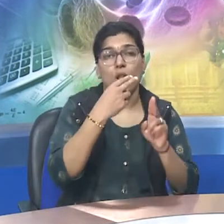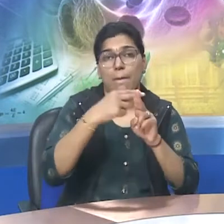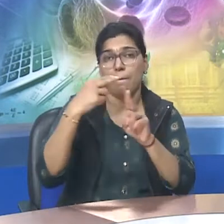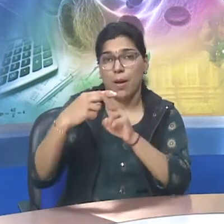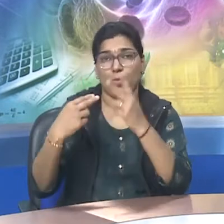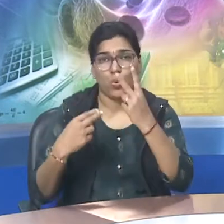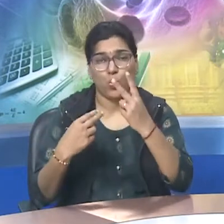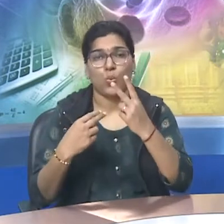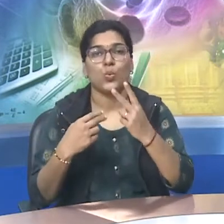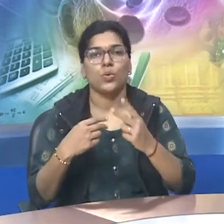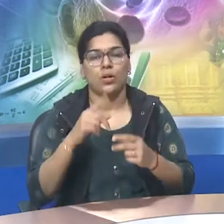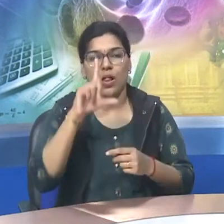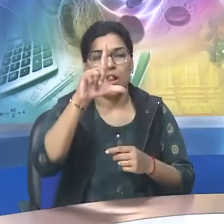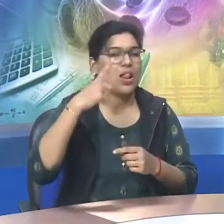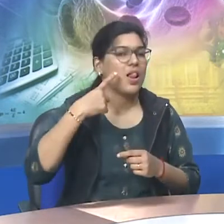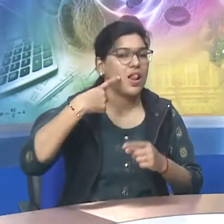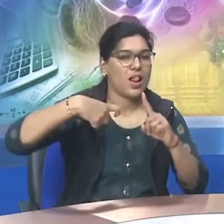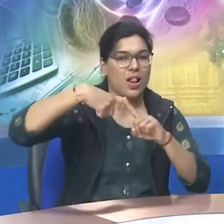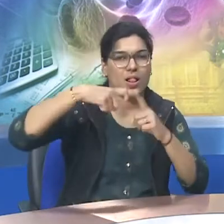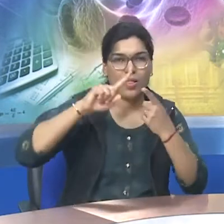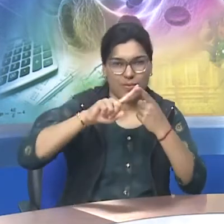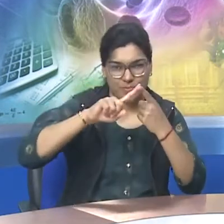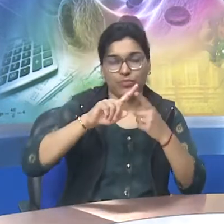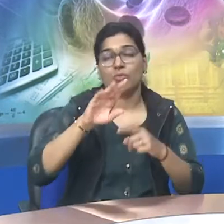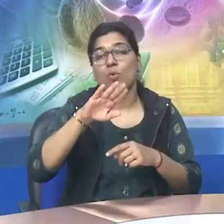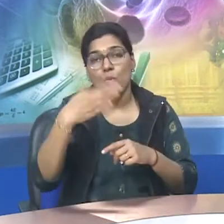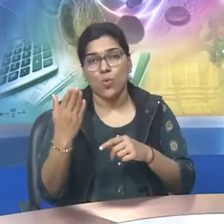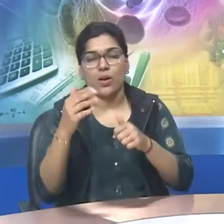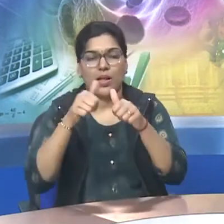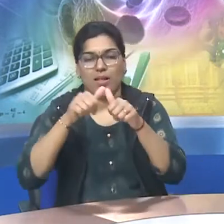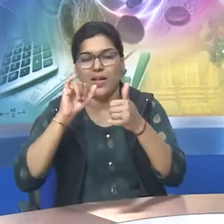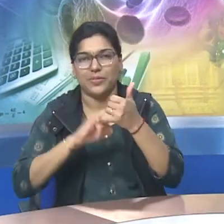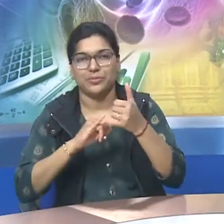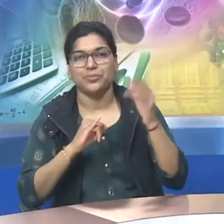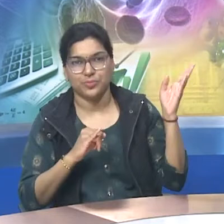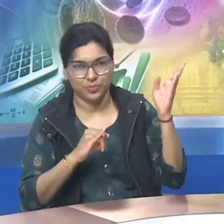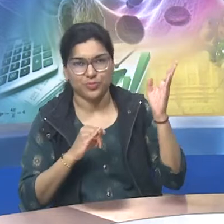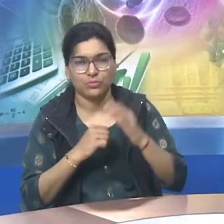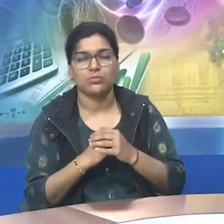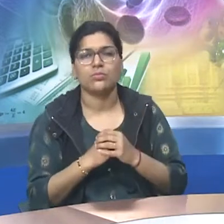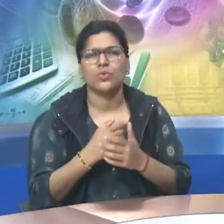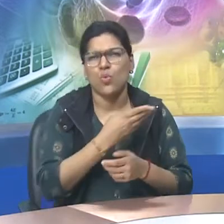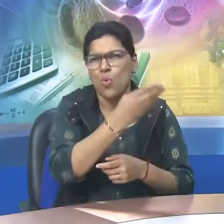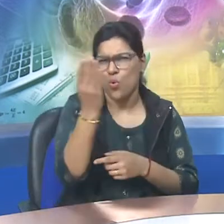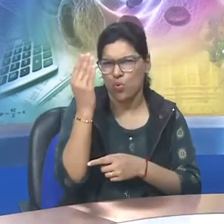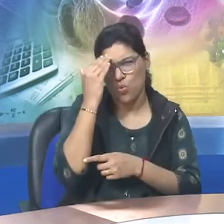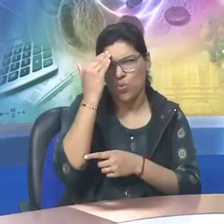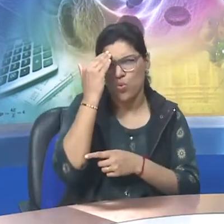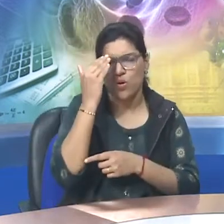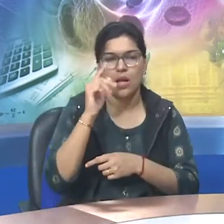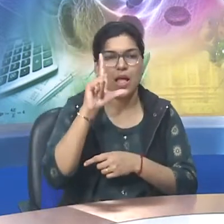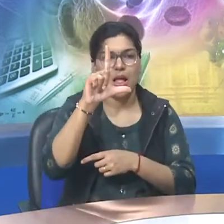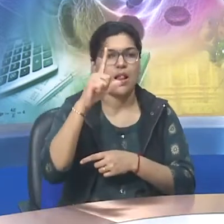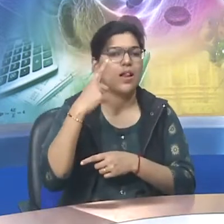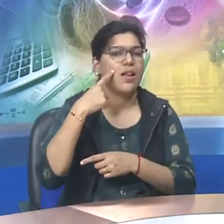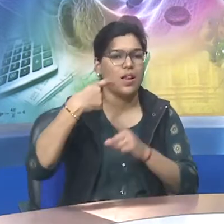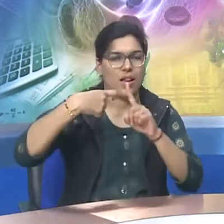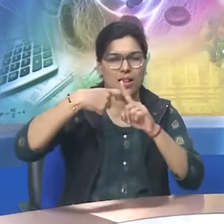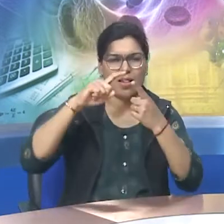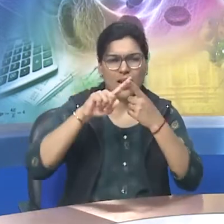two words. The first word written in the box is like, and the second word written is as. We